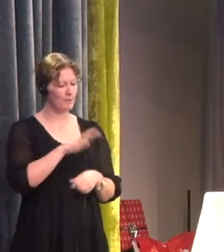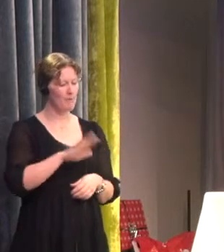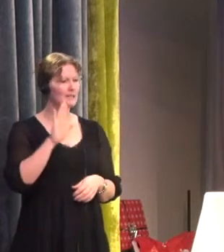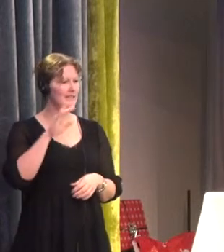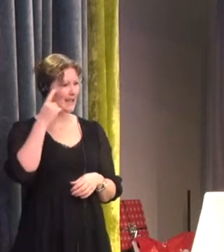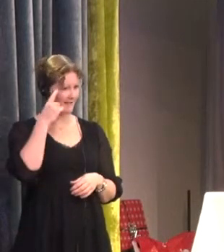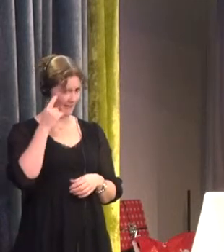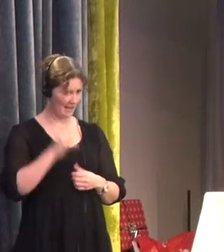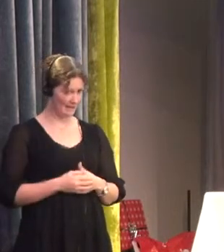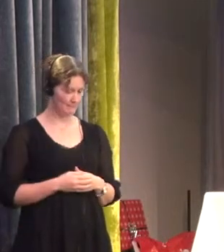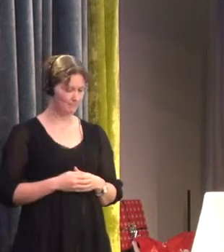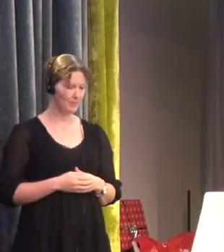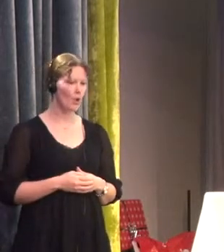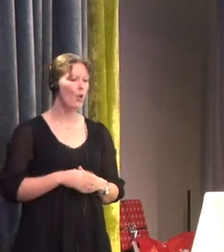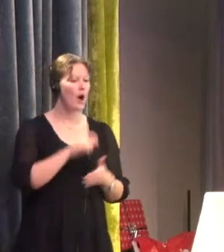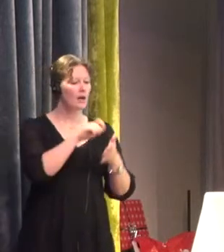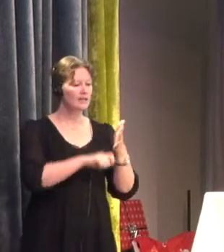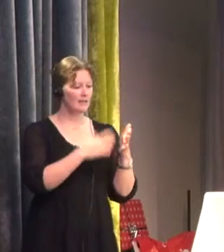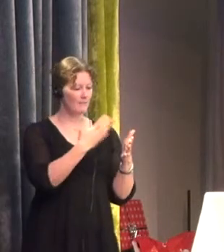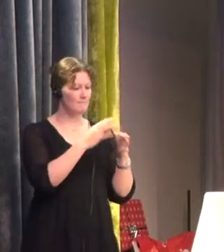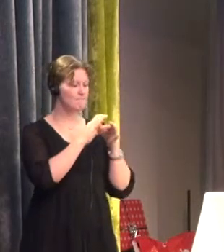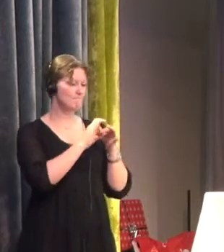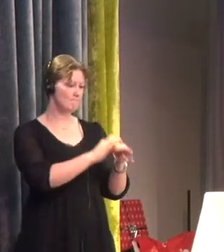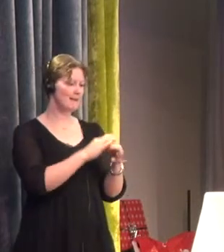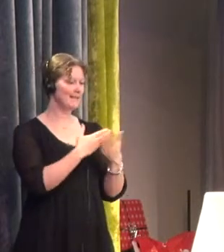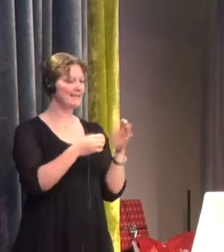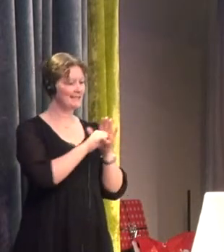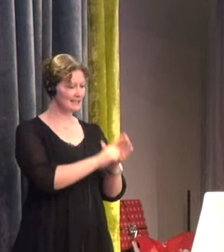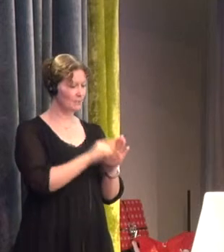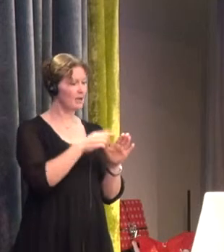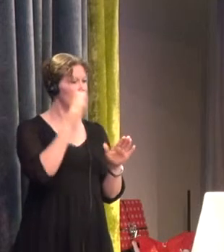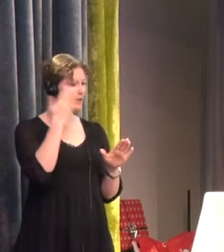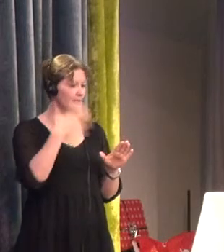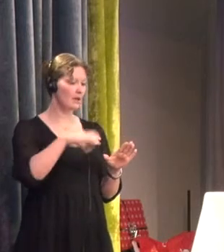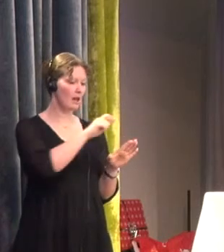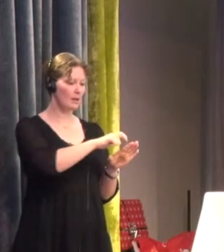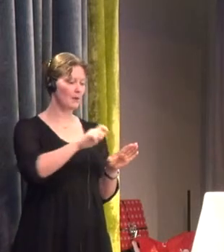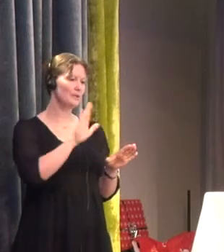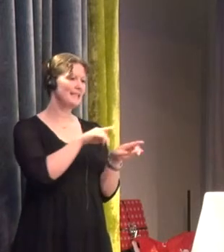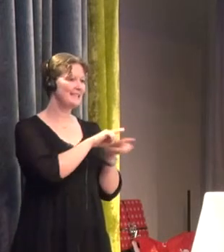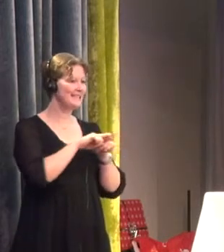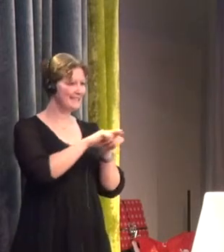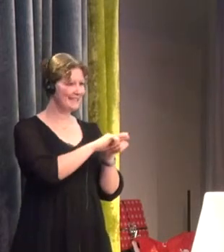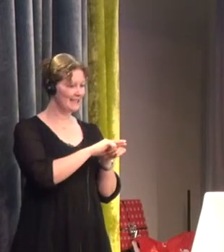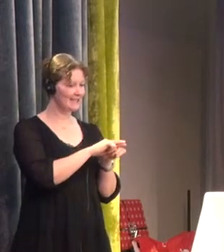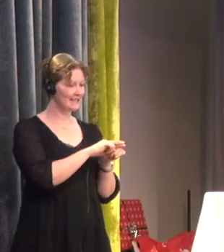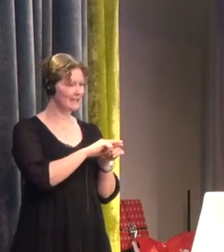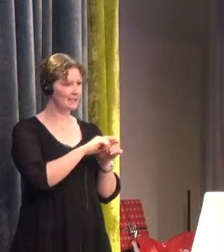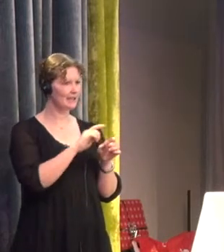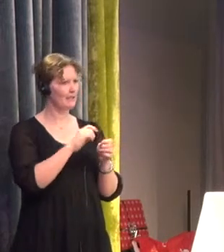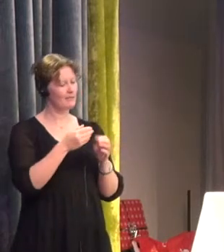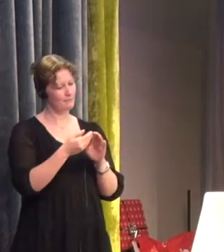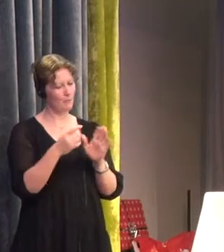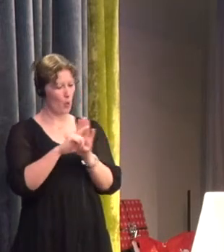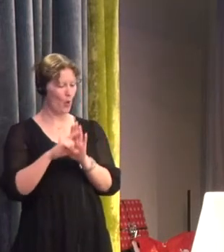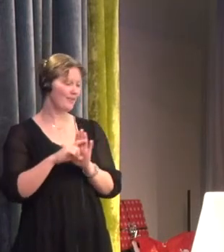and non-discrimination recognizes that all persons are equal before the law and no one may be discriminated against, but also that